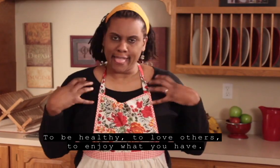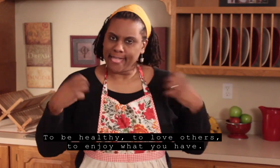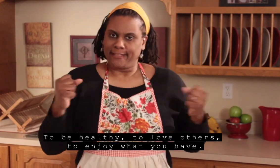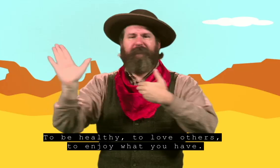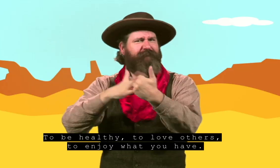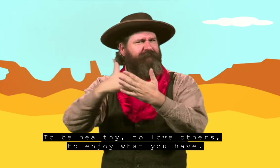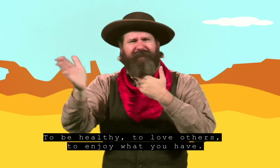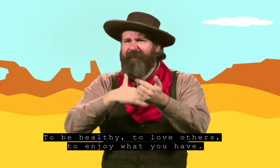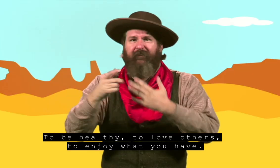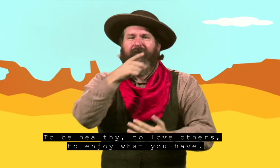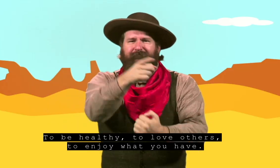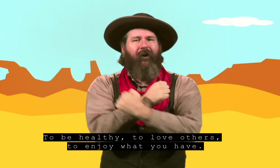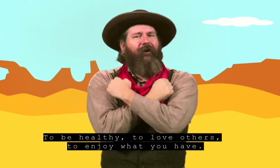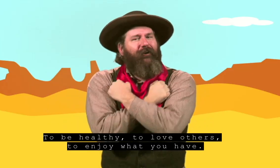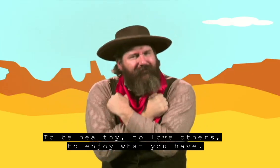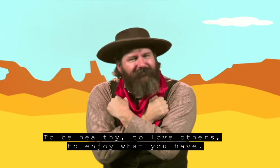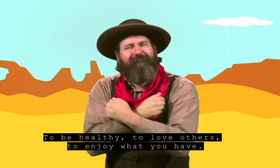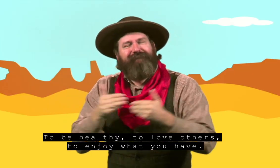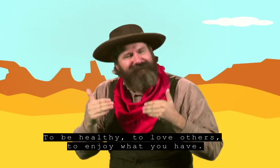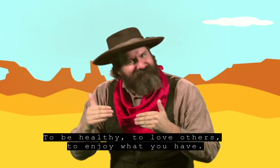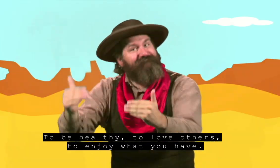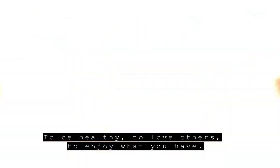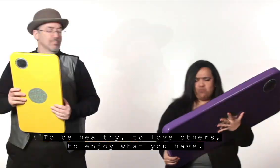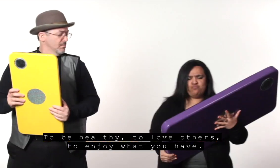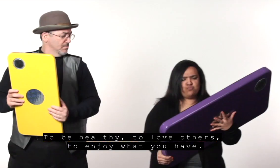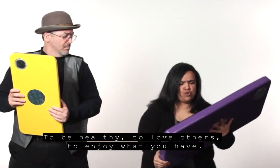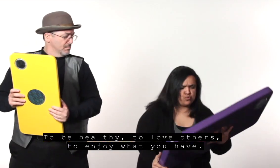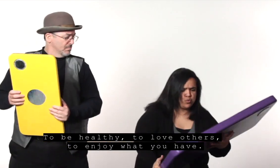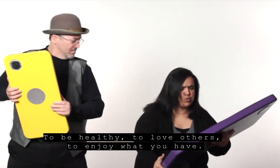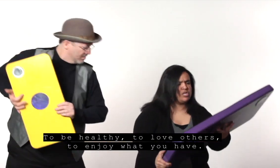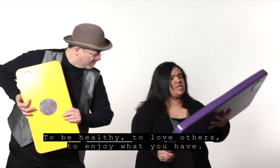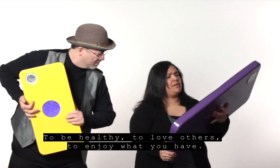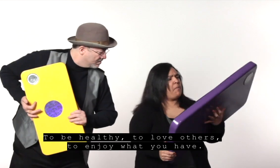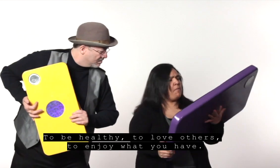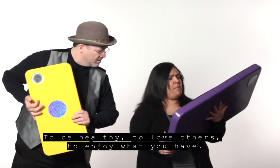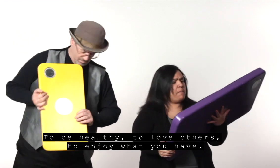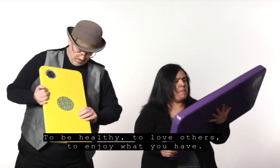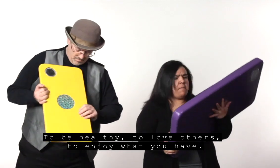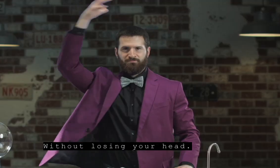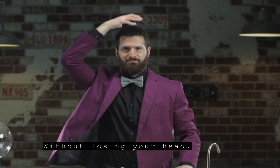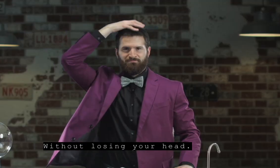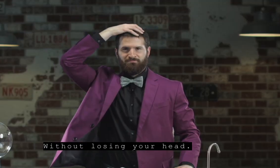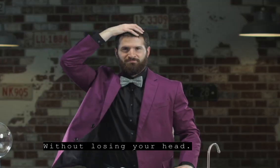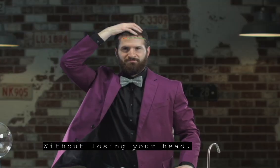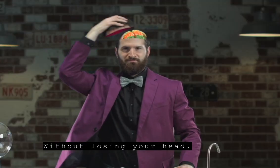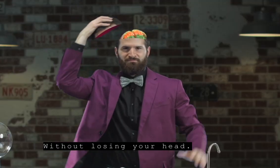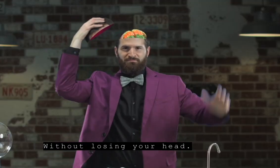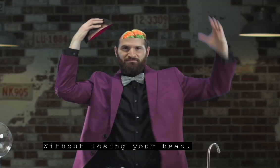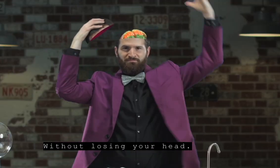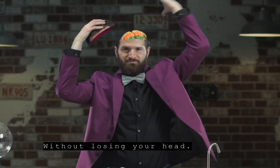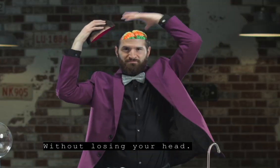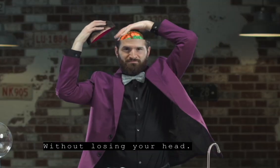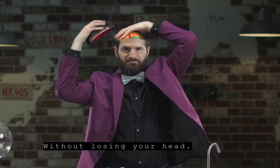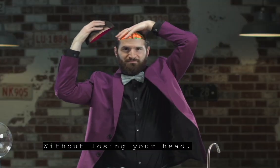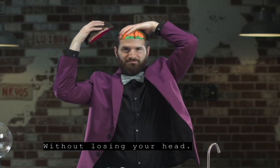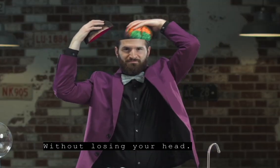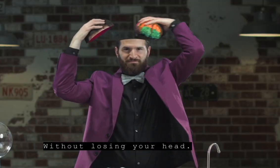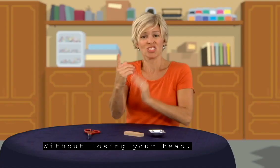to love others, to enjoy what you have without losing your head. To